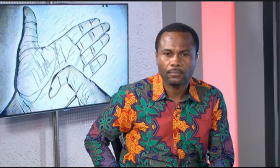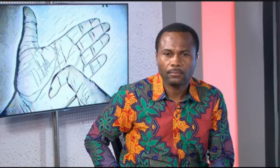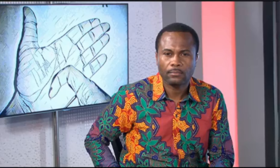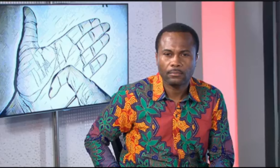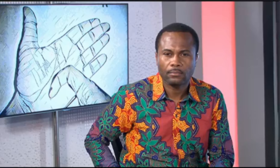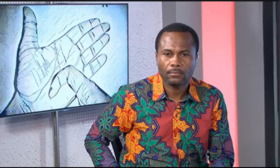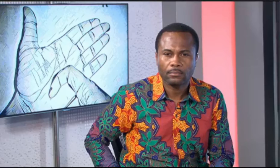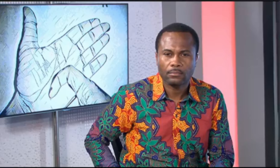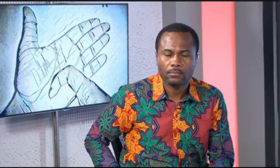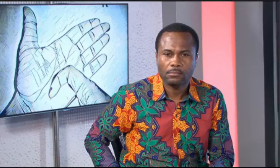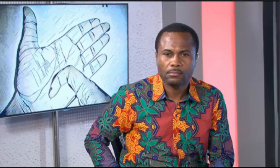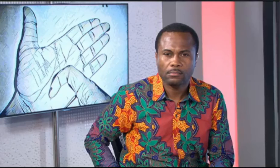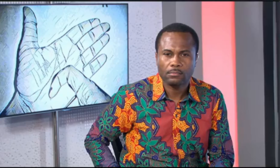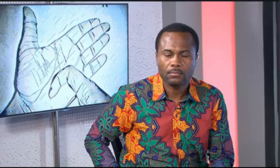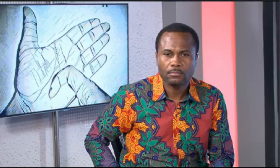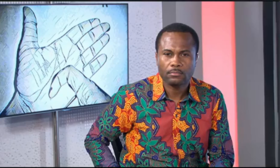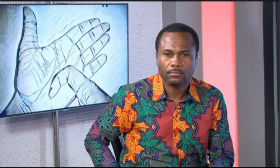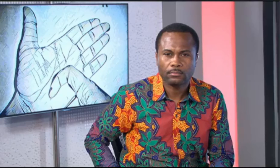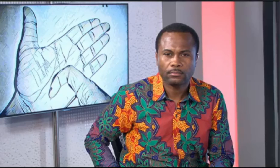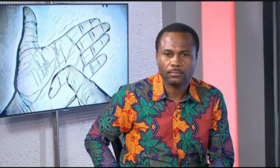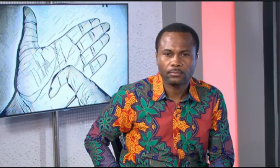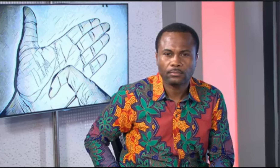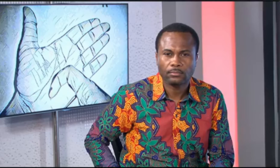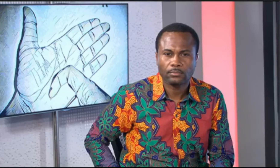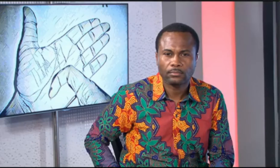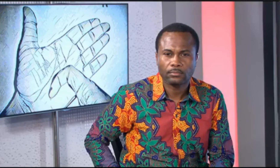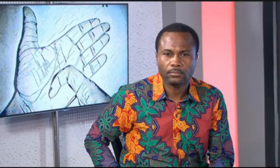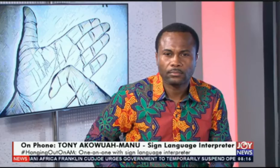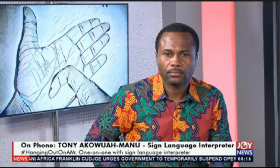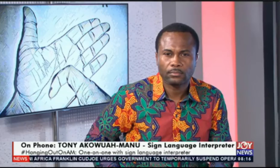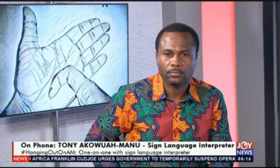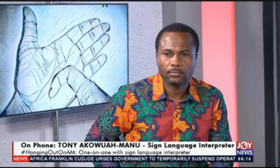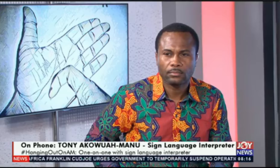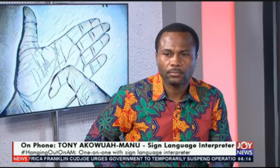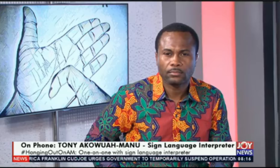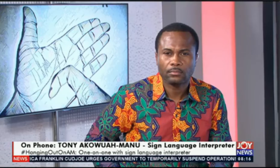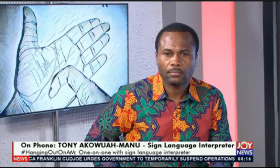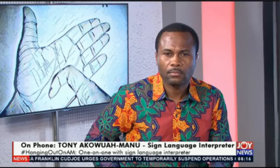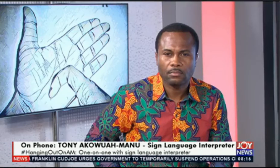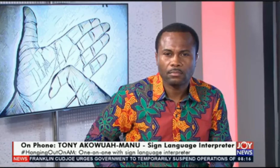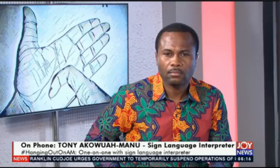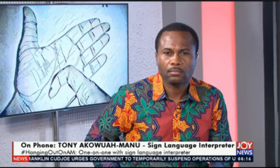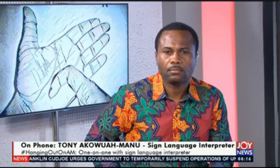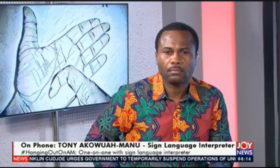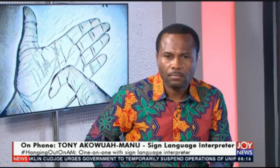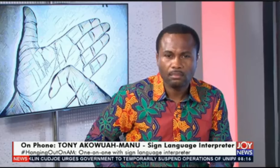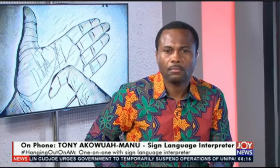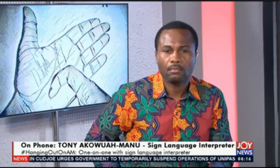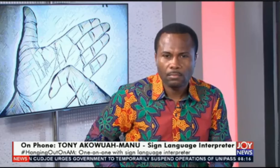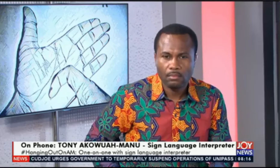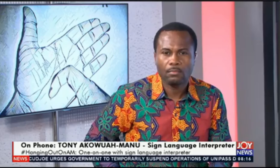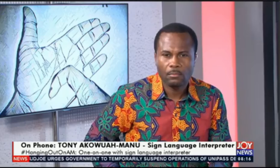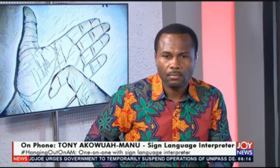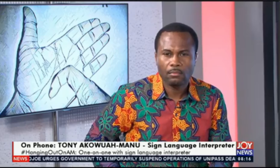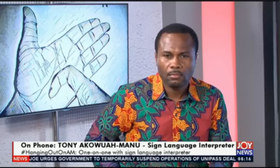basis. That's why we learned sign language, so that we might be able to carry the gospel to persons who are